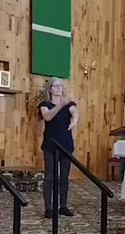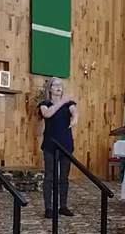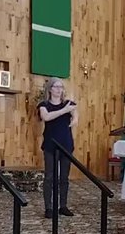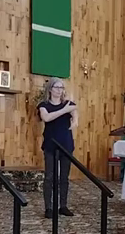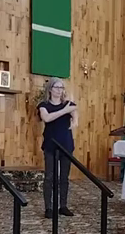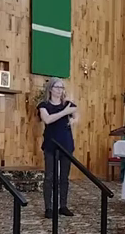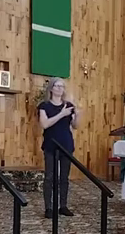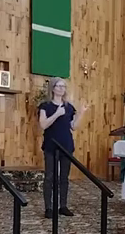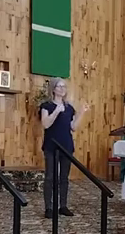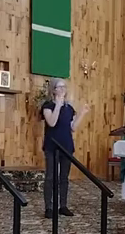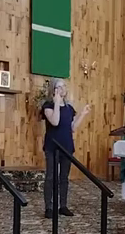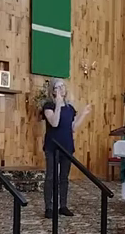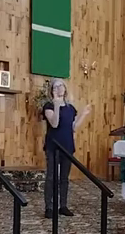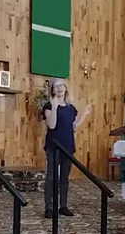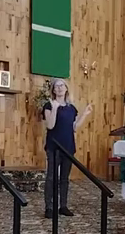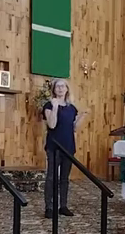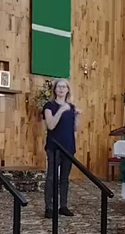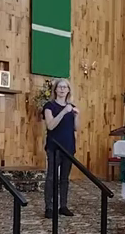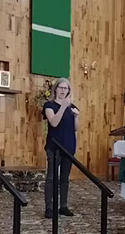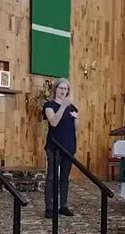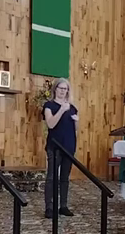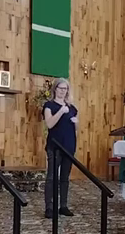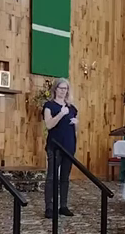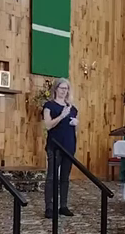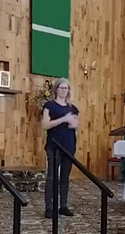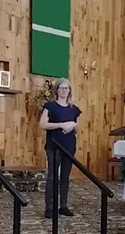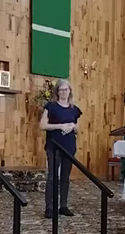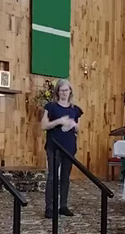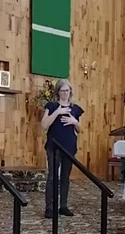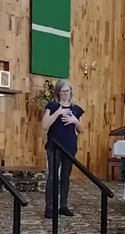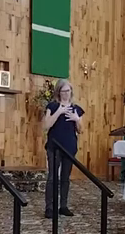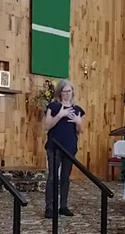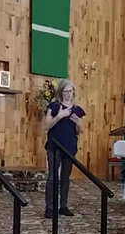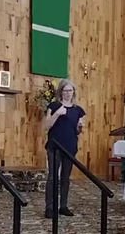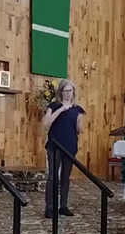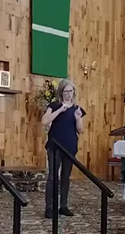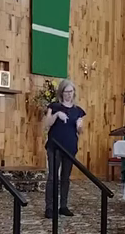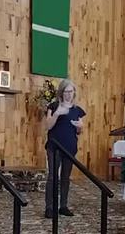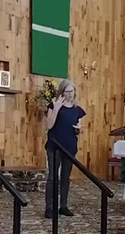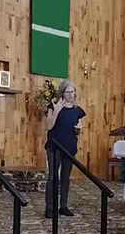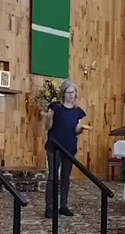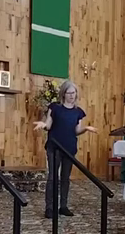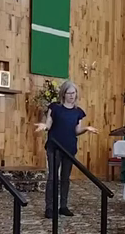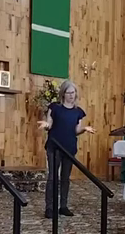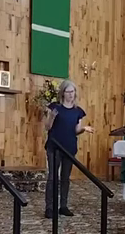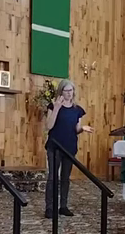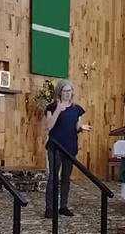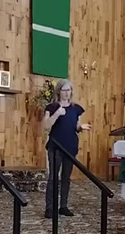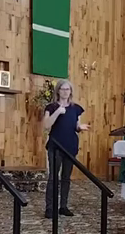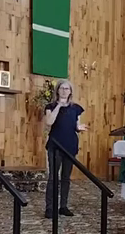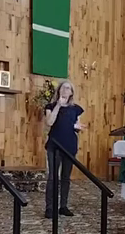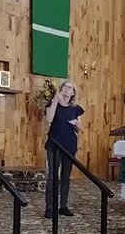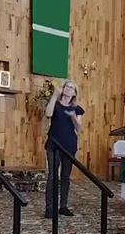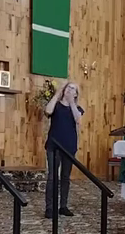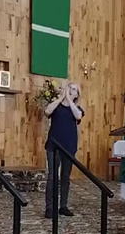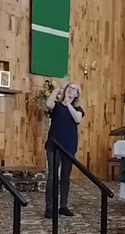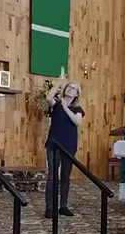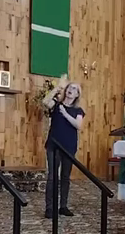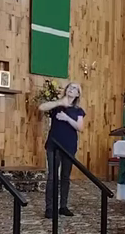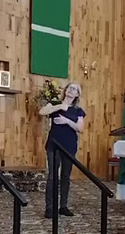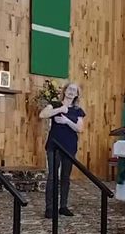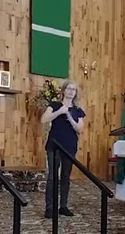I remember being asked once, why do I have to go to confession? Why can't I just ask God to forgive me? I